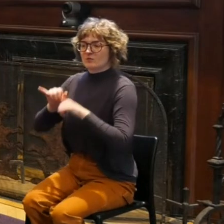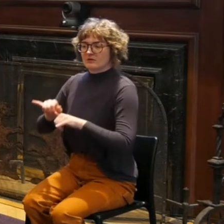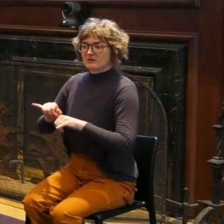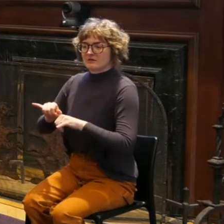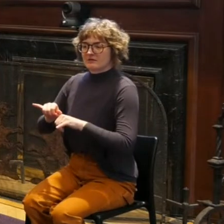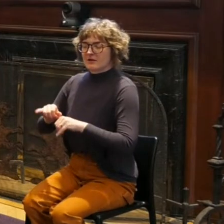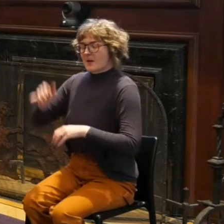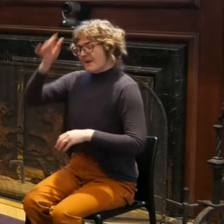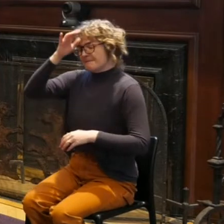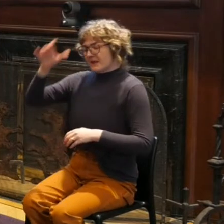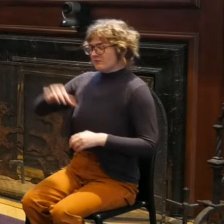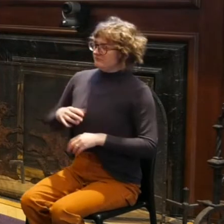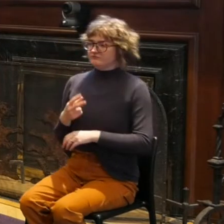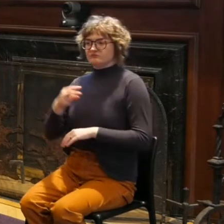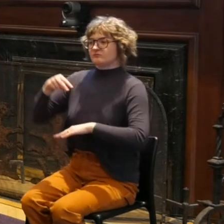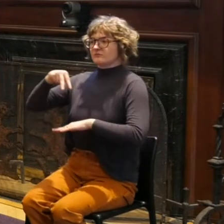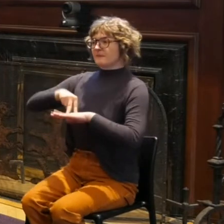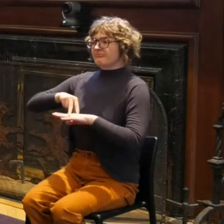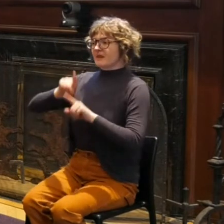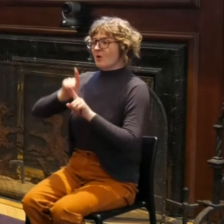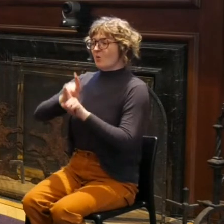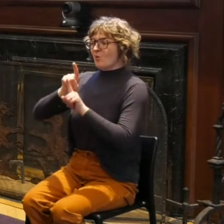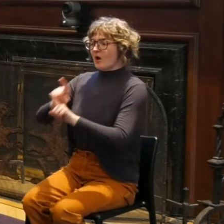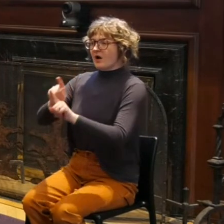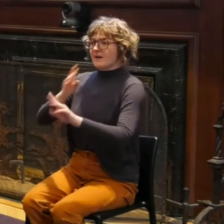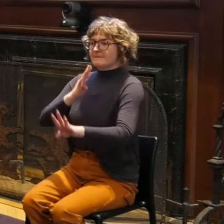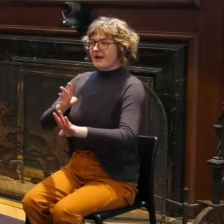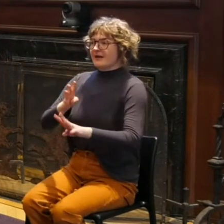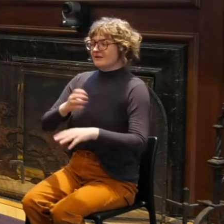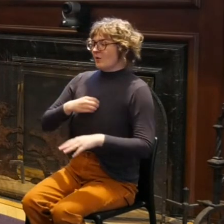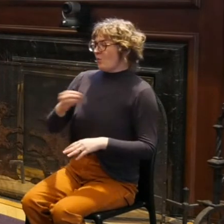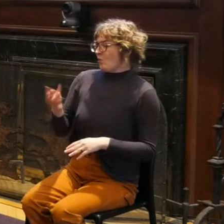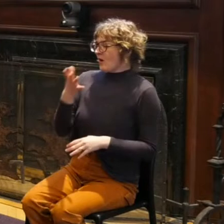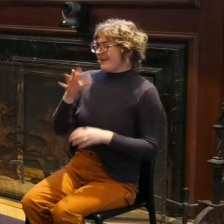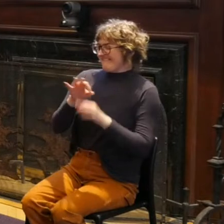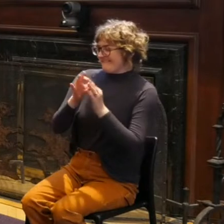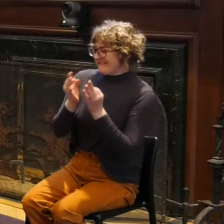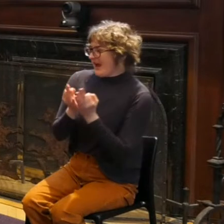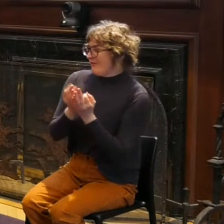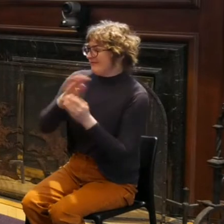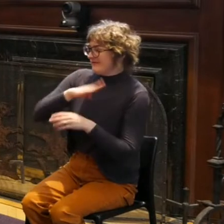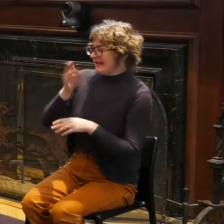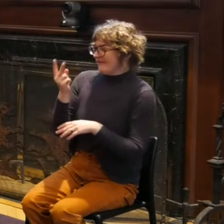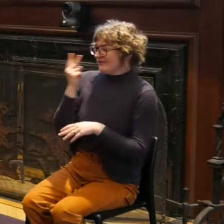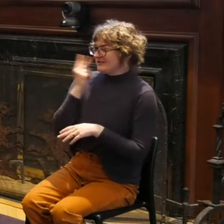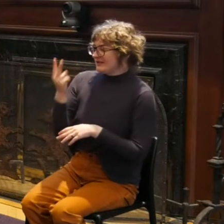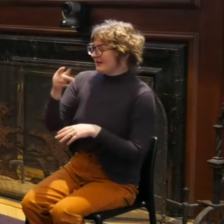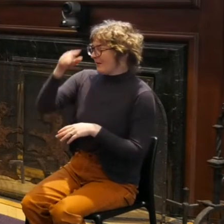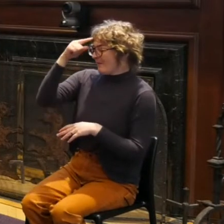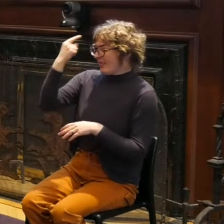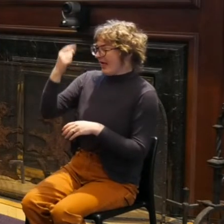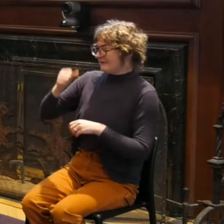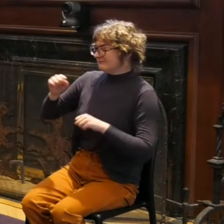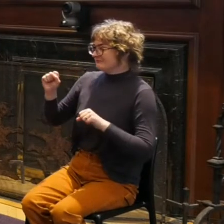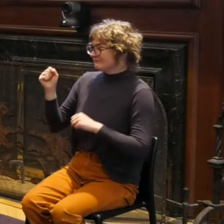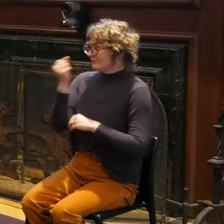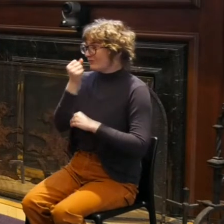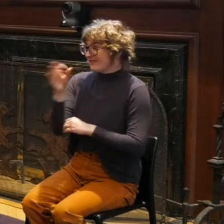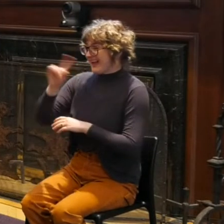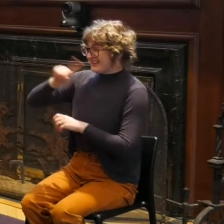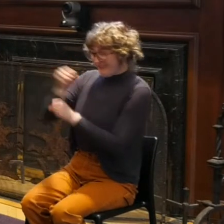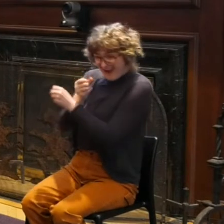Men would stand up straight and walk past shocked white families who had never seen their black fellow citizens ask for